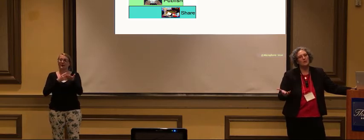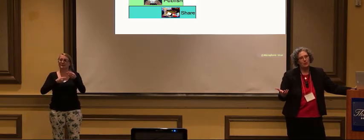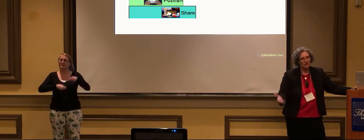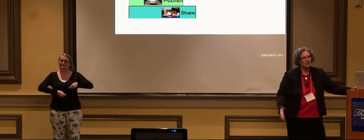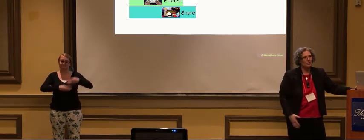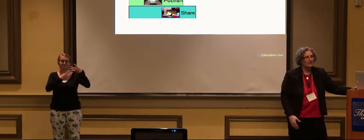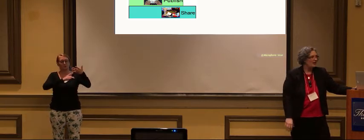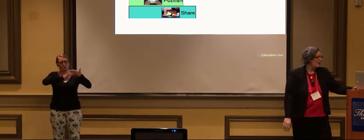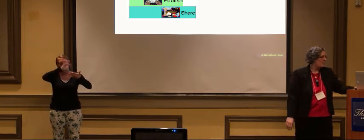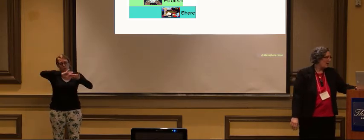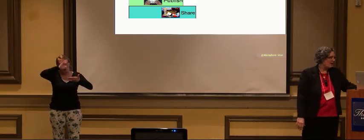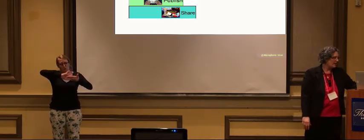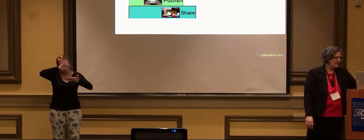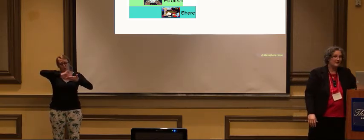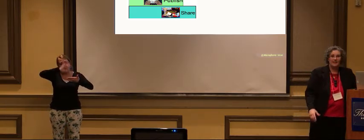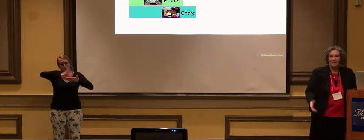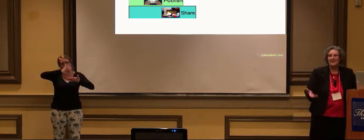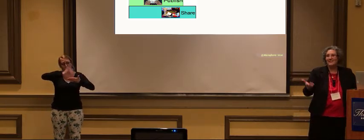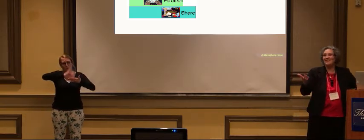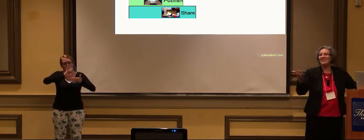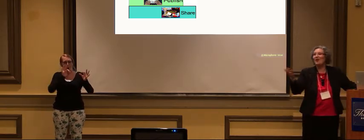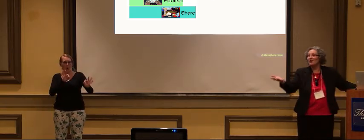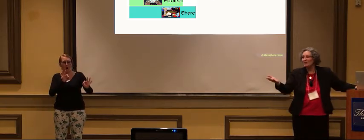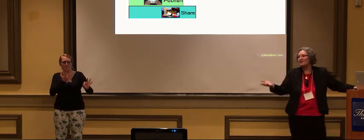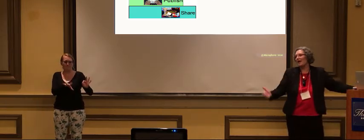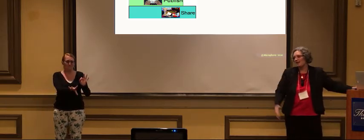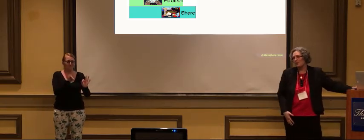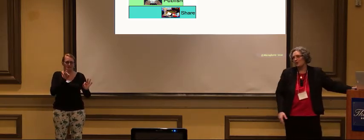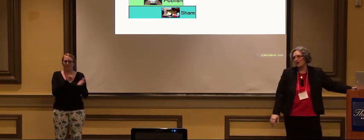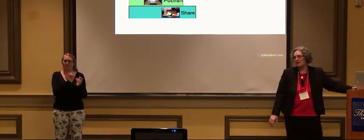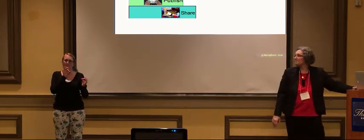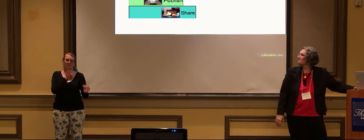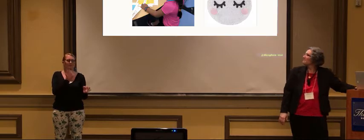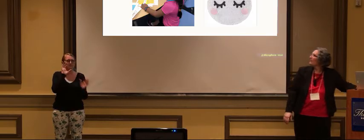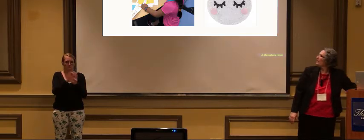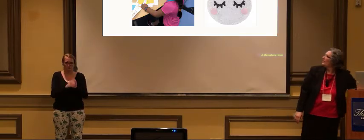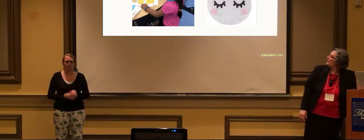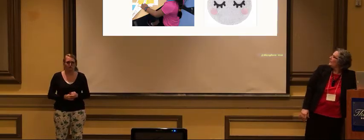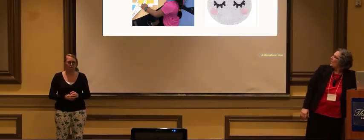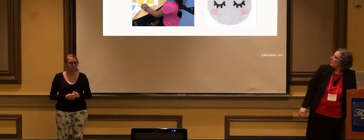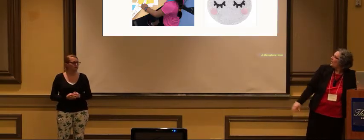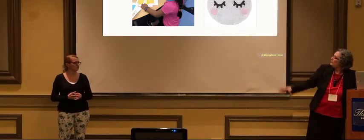that exact picture. But it also is highly motivating.